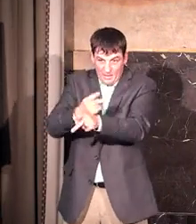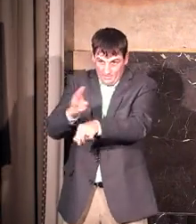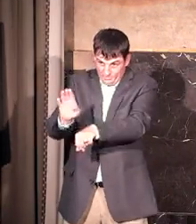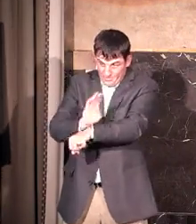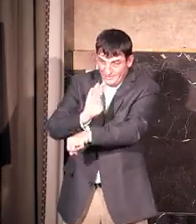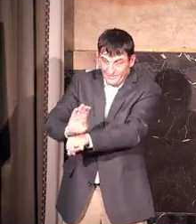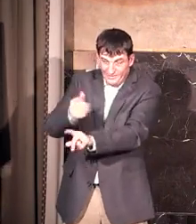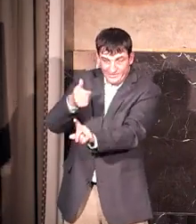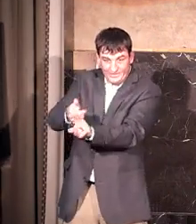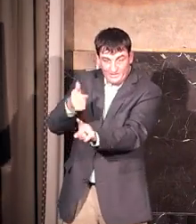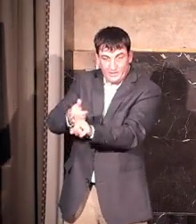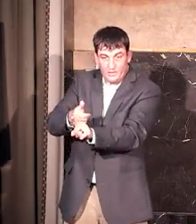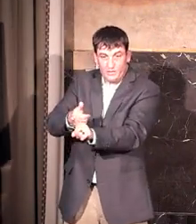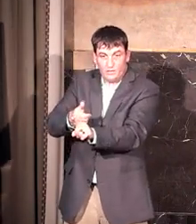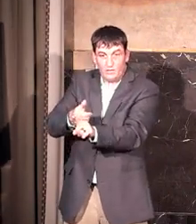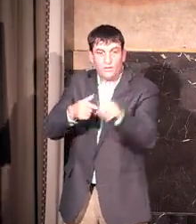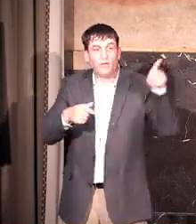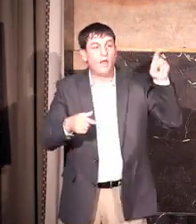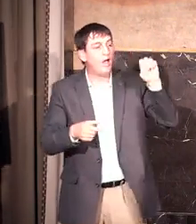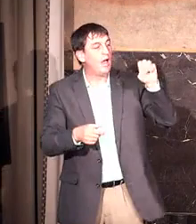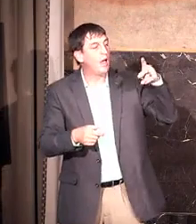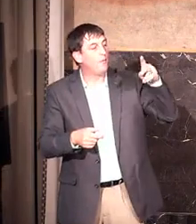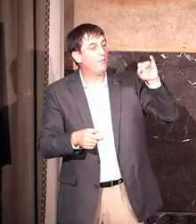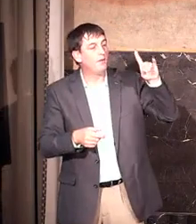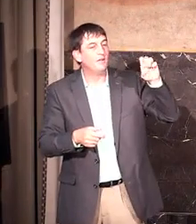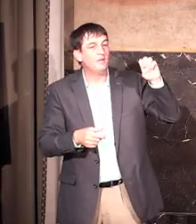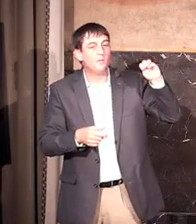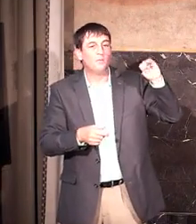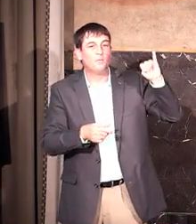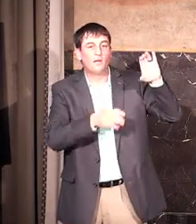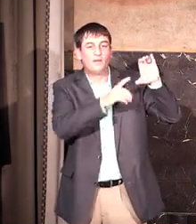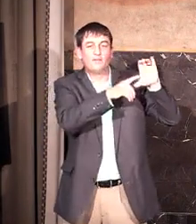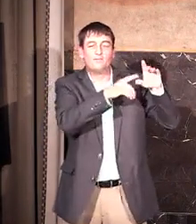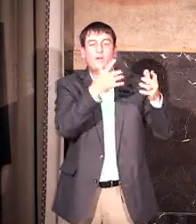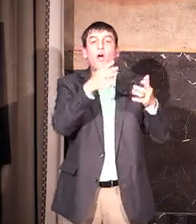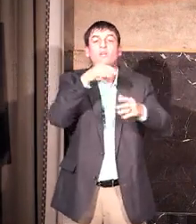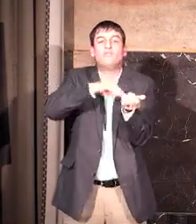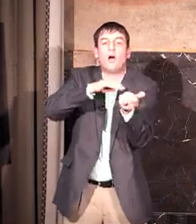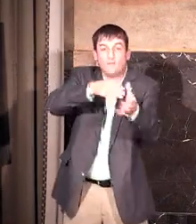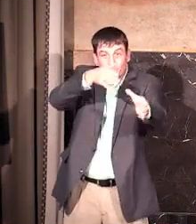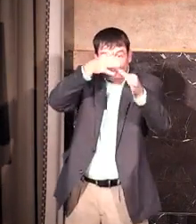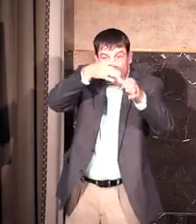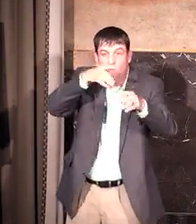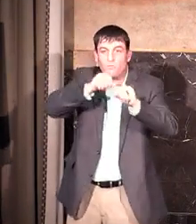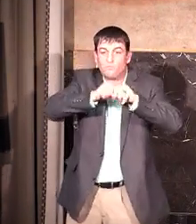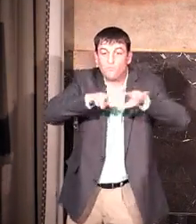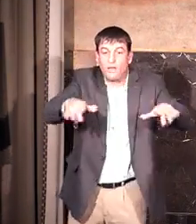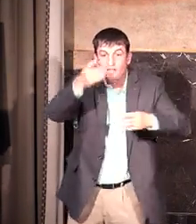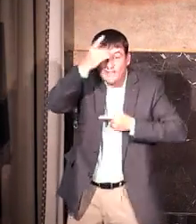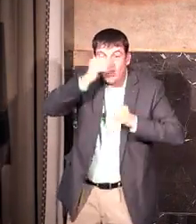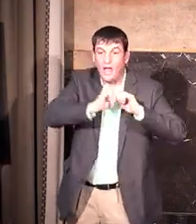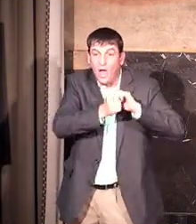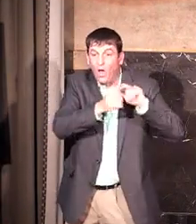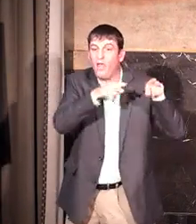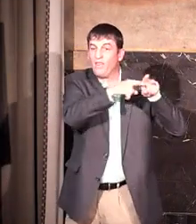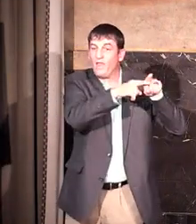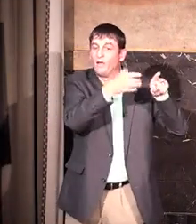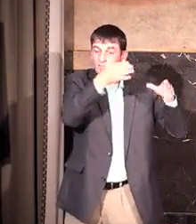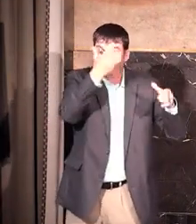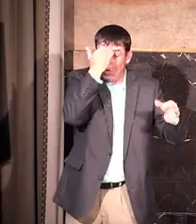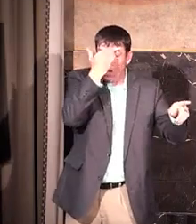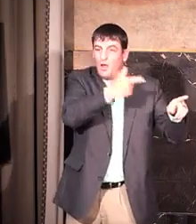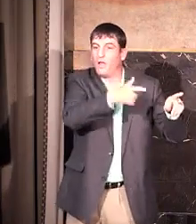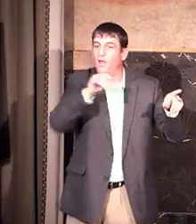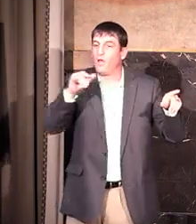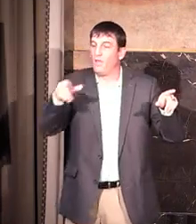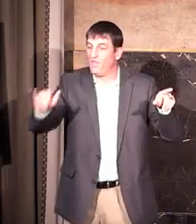that epidemiologists and scientists would expect that the disease would be transmitted more frequently, more